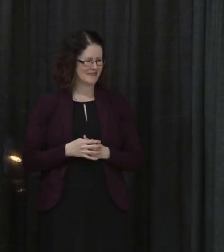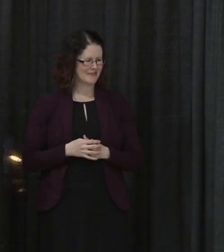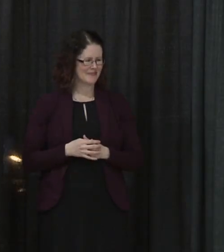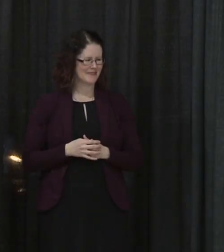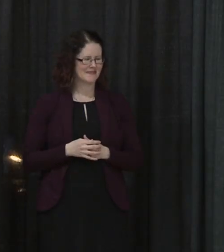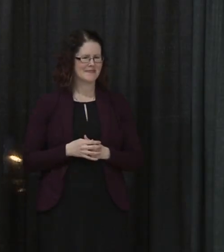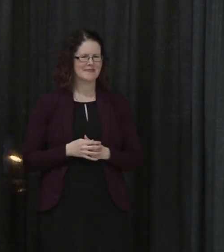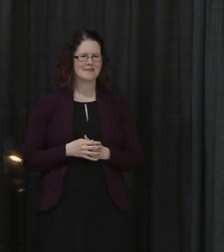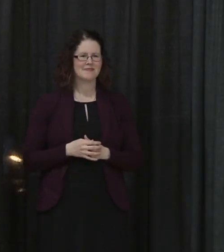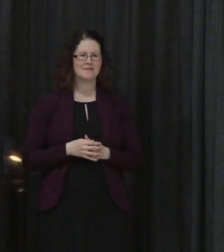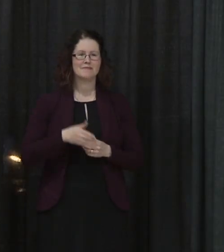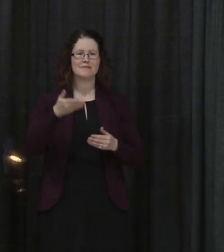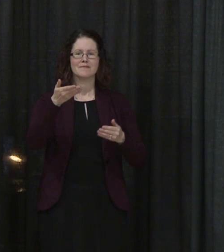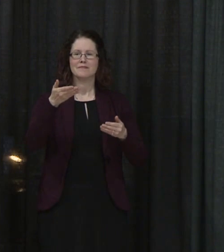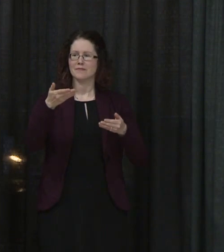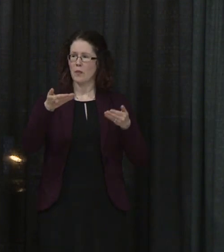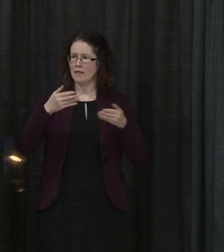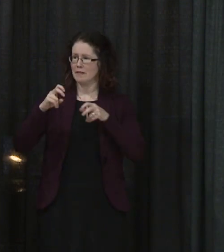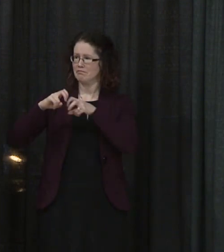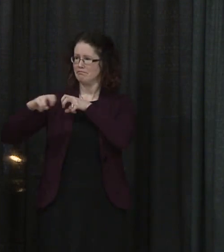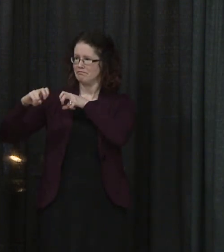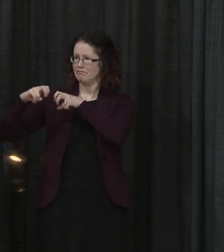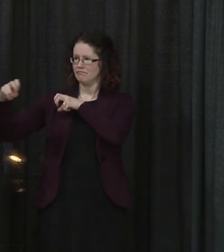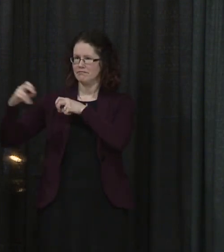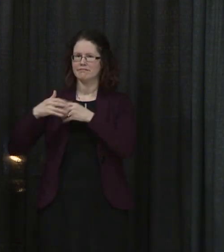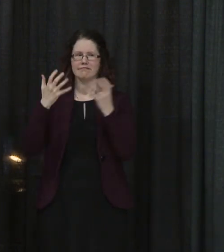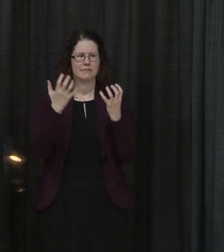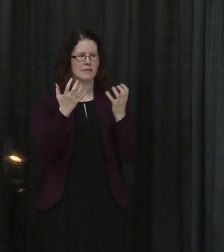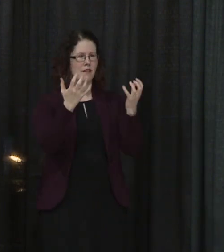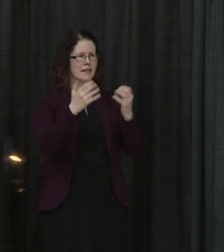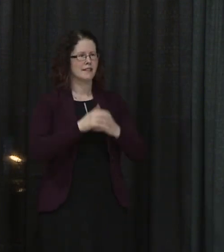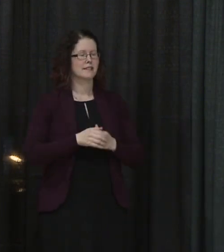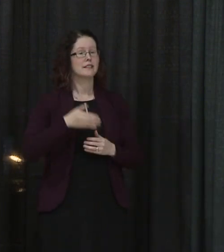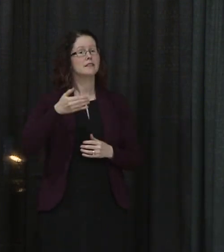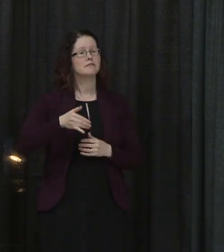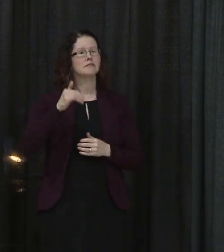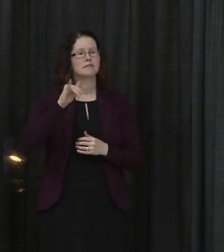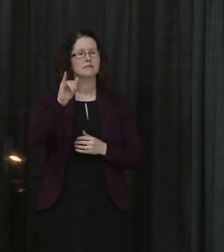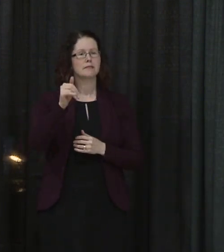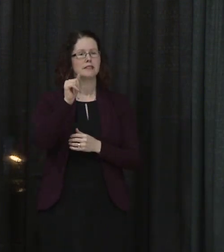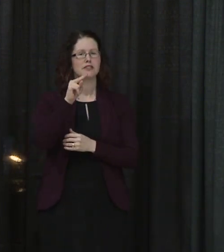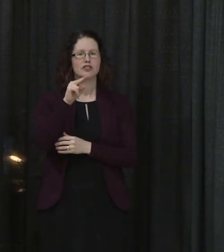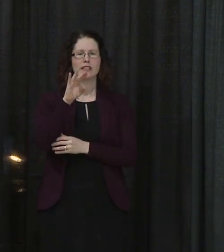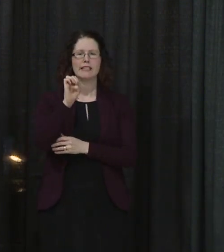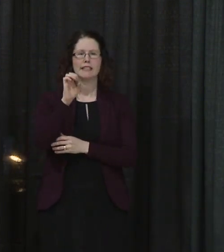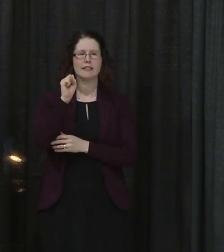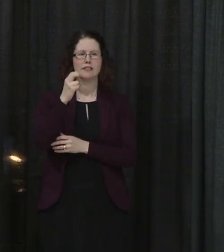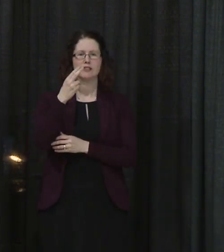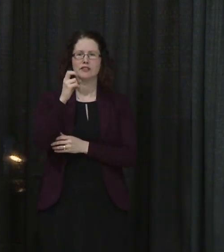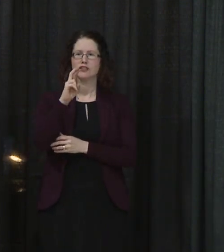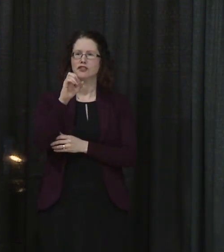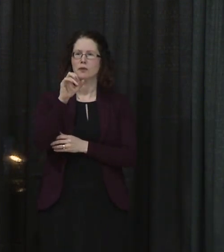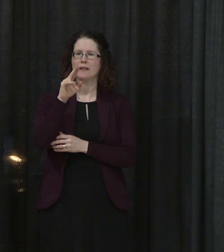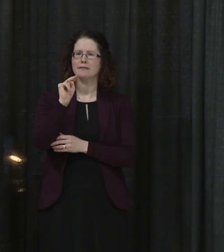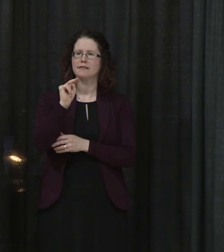Welcome stage guests and all the members of our audience. My name is Janine Sherman, and I'm the Academic Chair for the School of